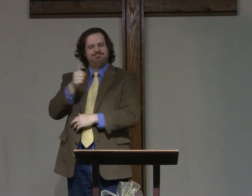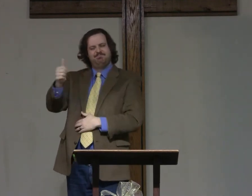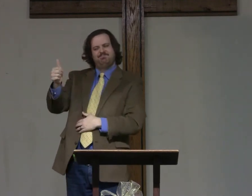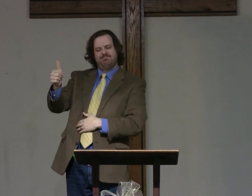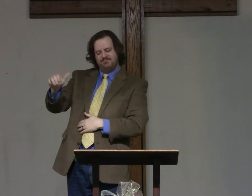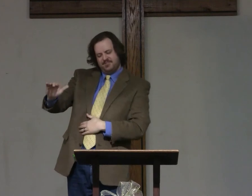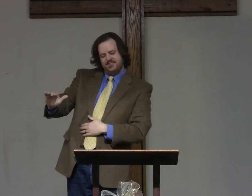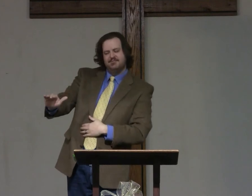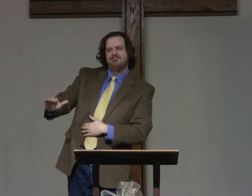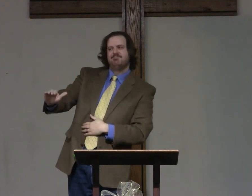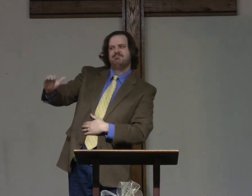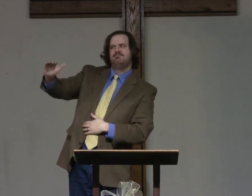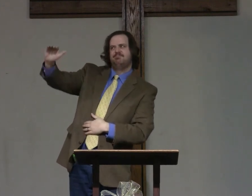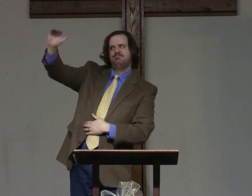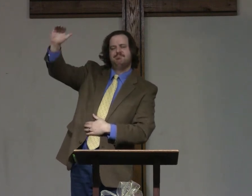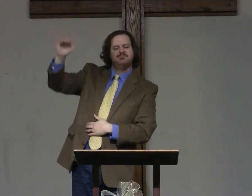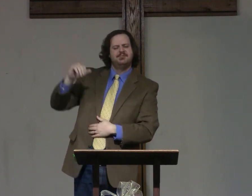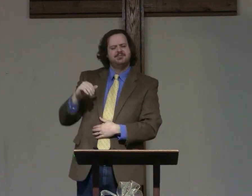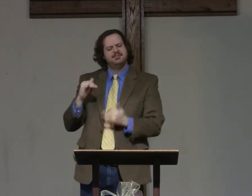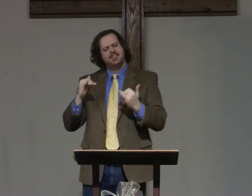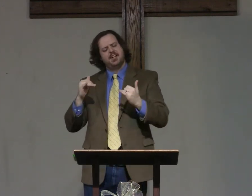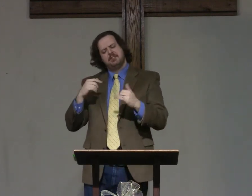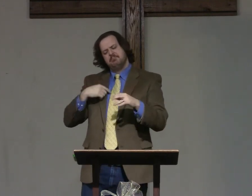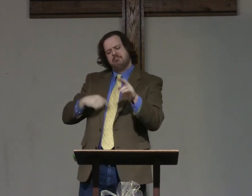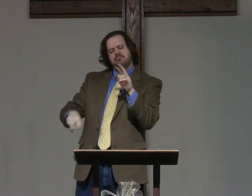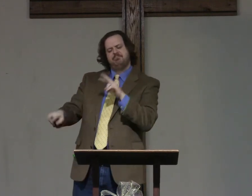to show that Jesus is truly the Son of God.